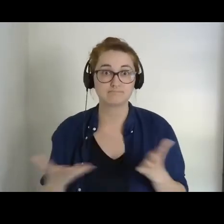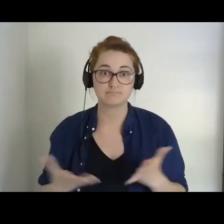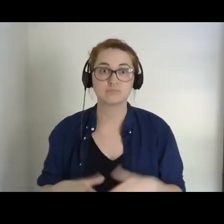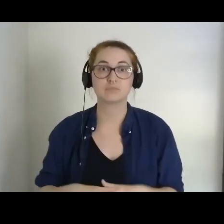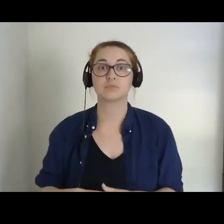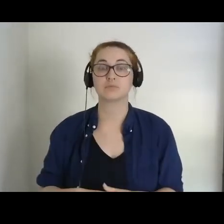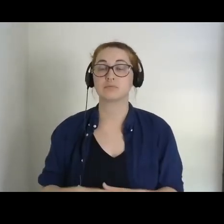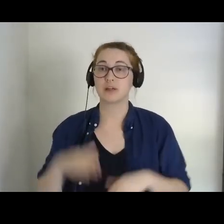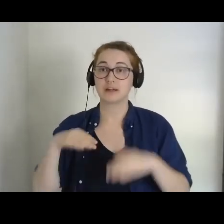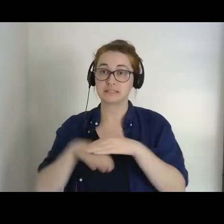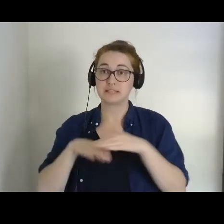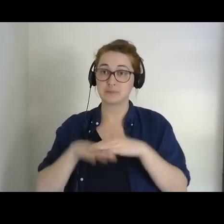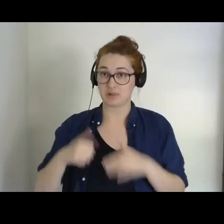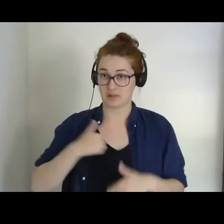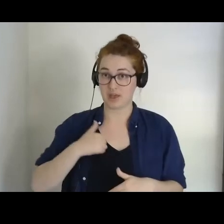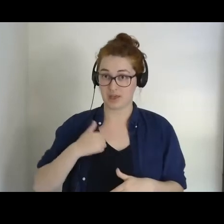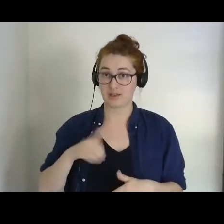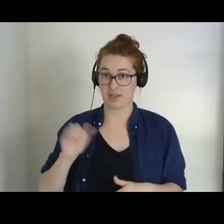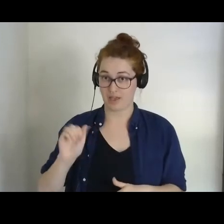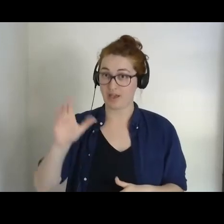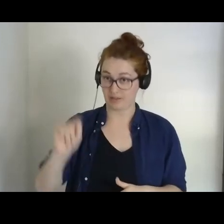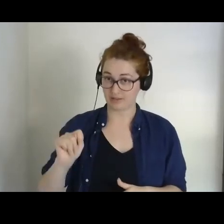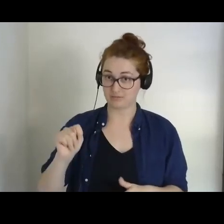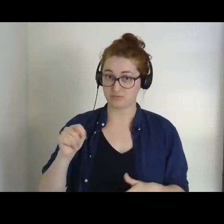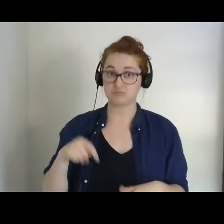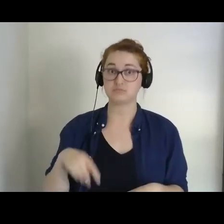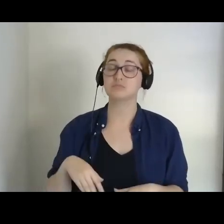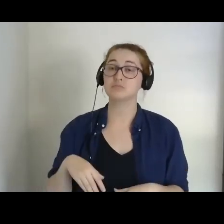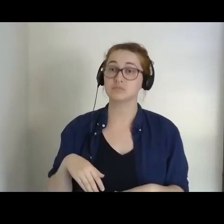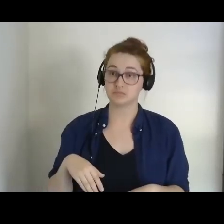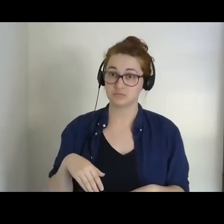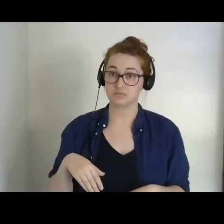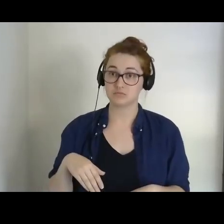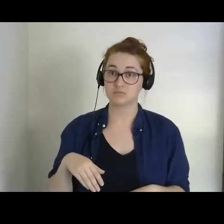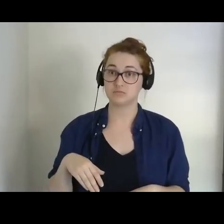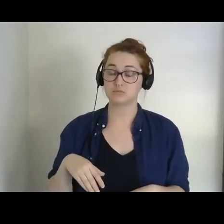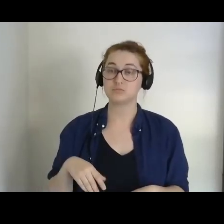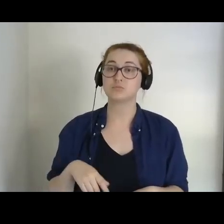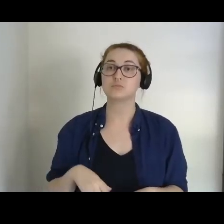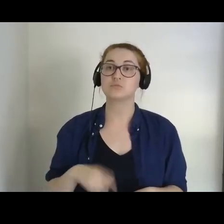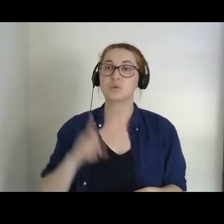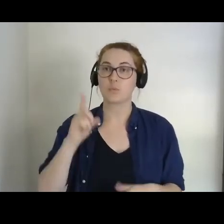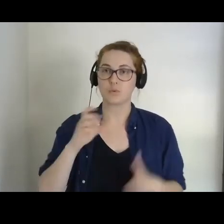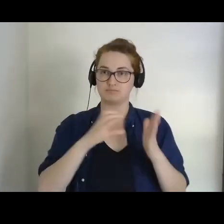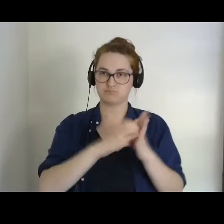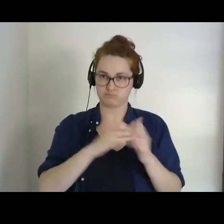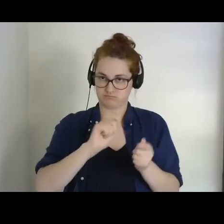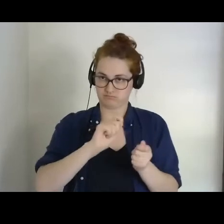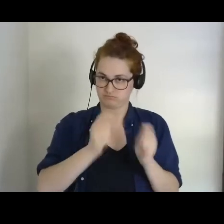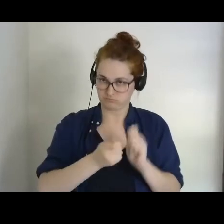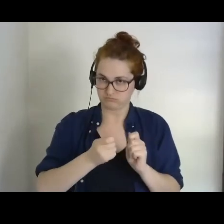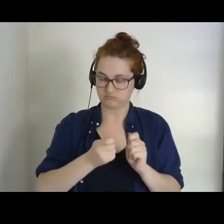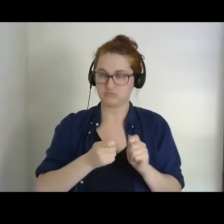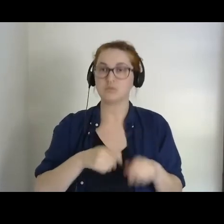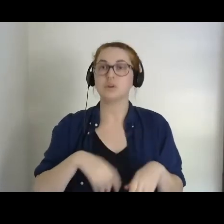Act was being developed, which is that there was an amendment made by the Senate in response to